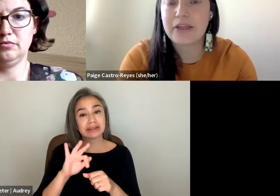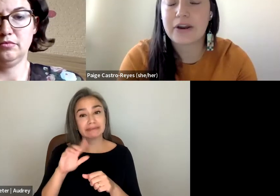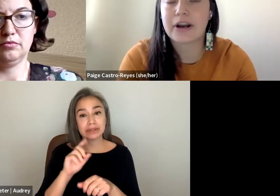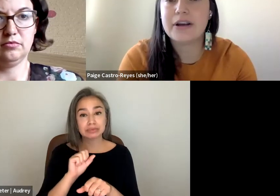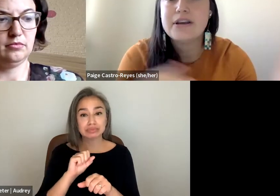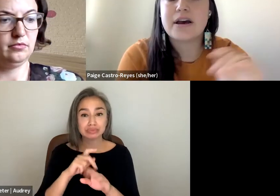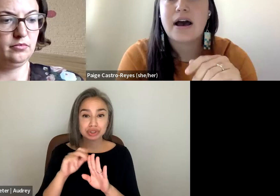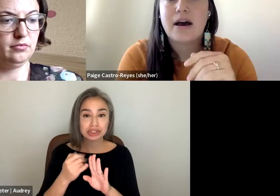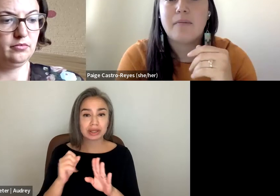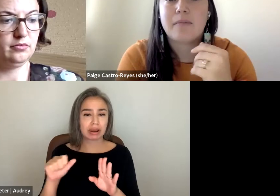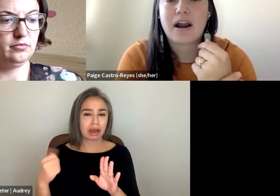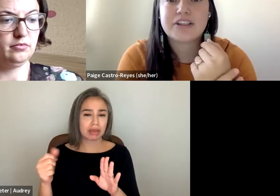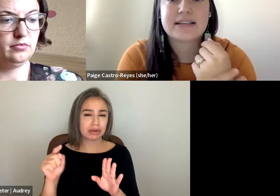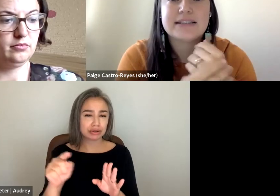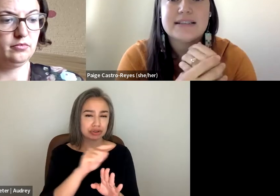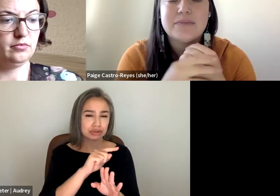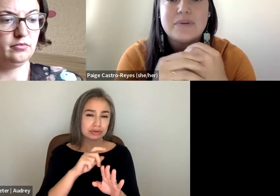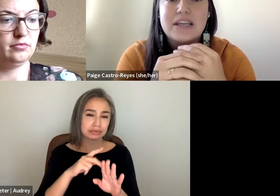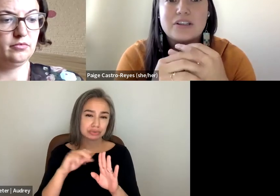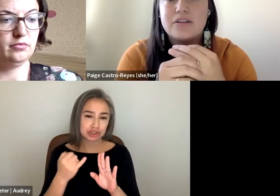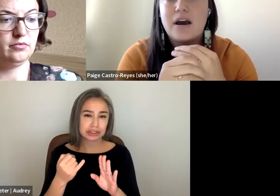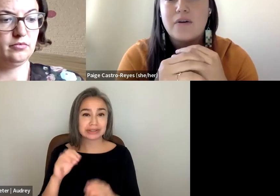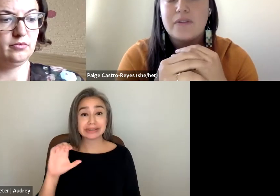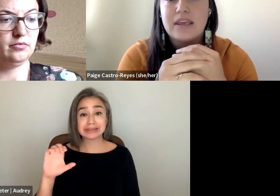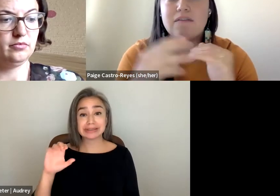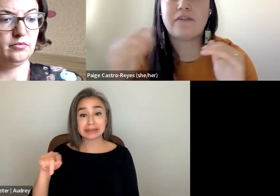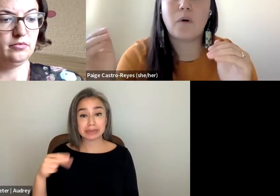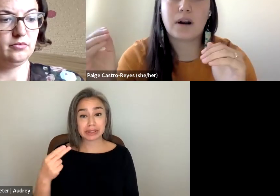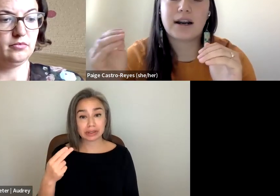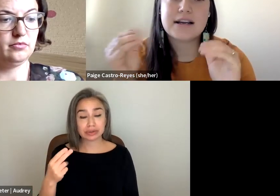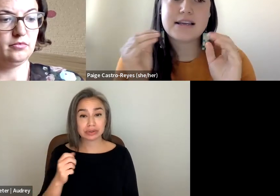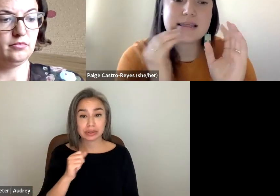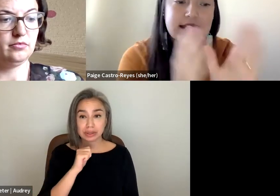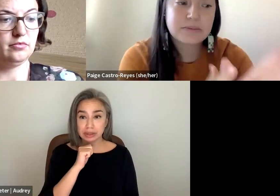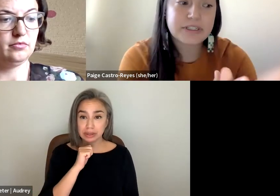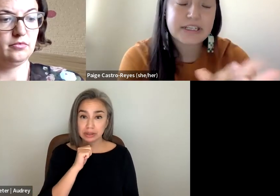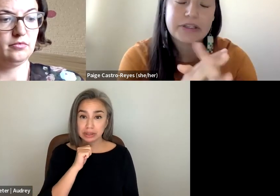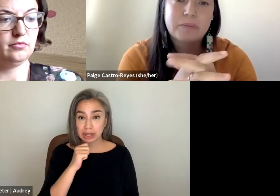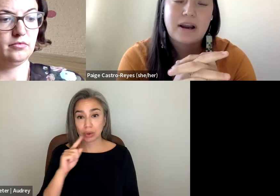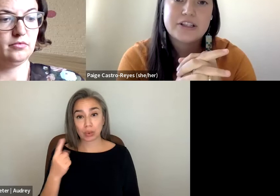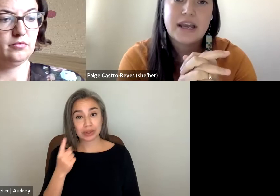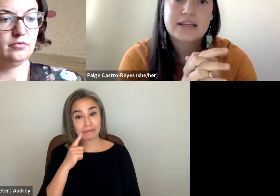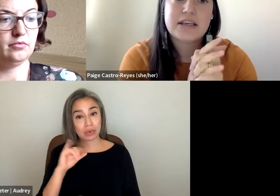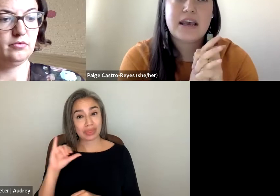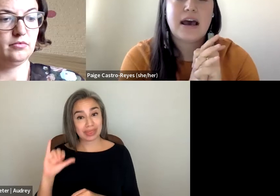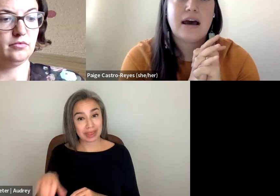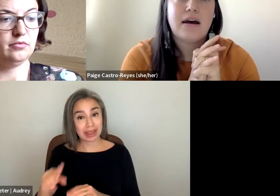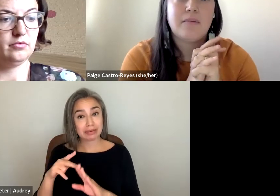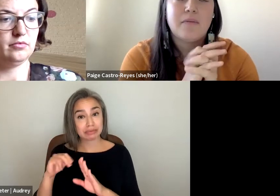various other projects, CCPH, not only for this particular